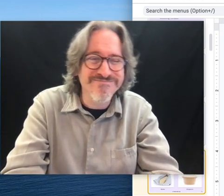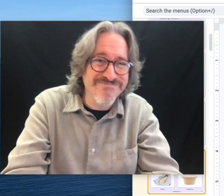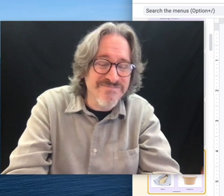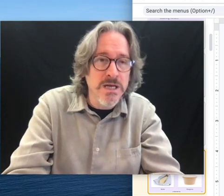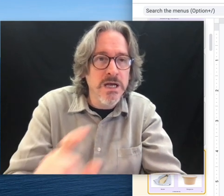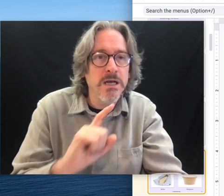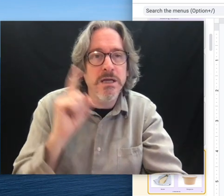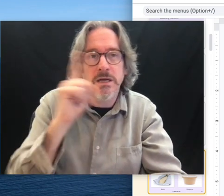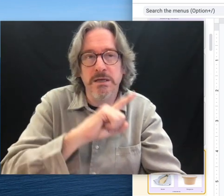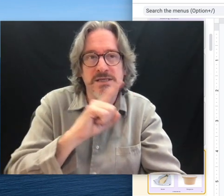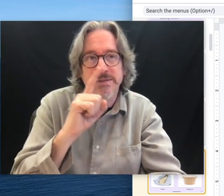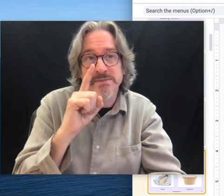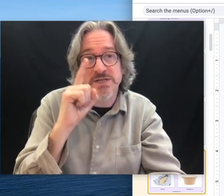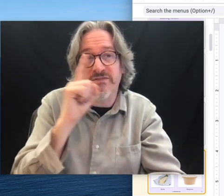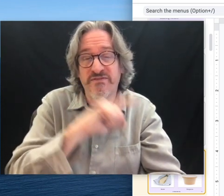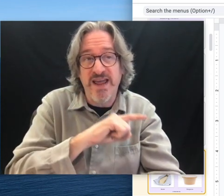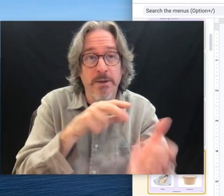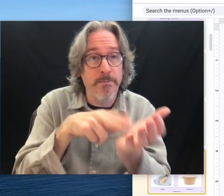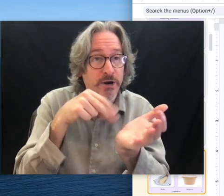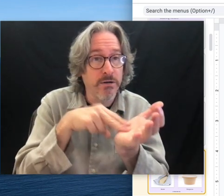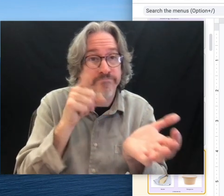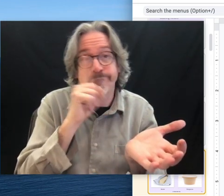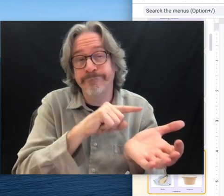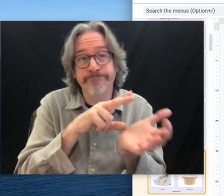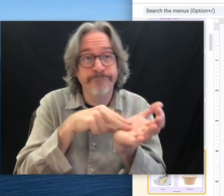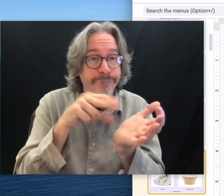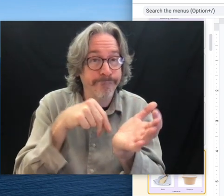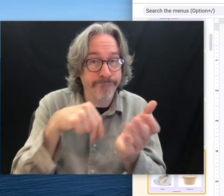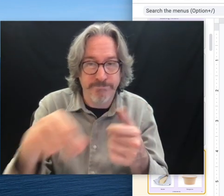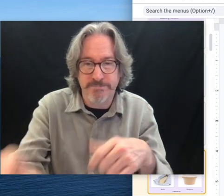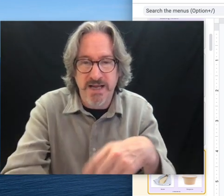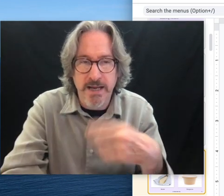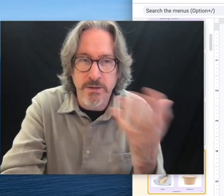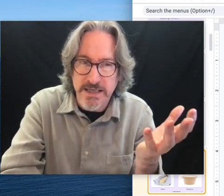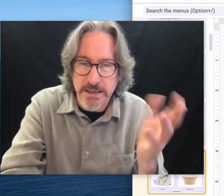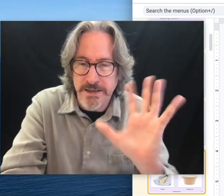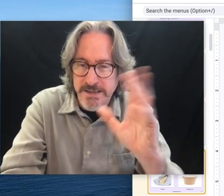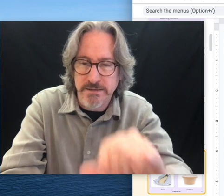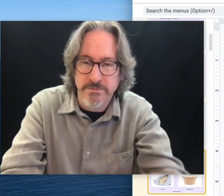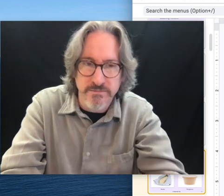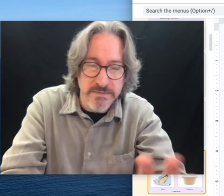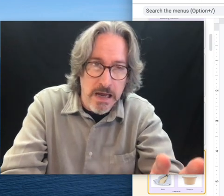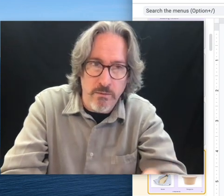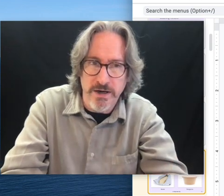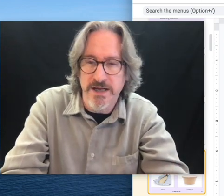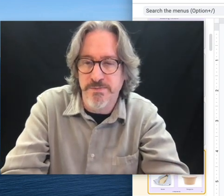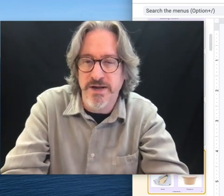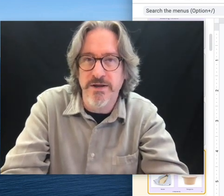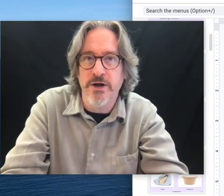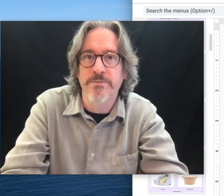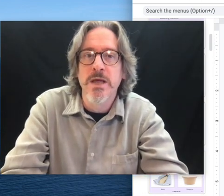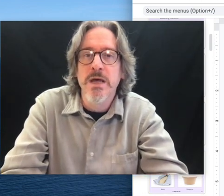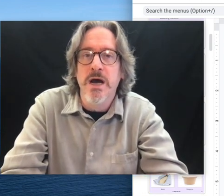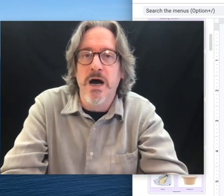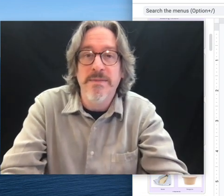Margarine, sometimes you'll see fake butter. I know technically that's not what it is,